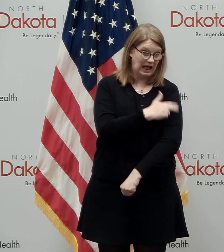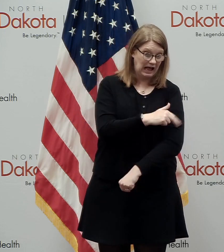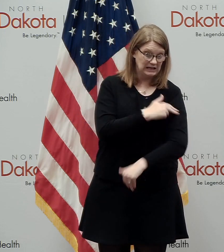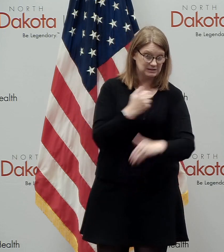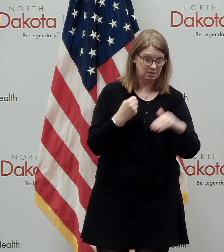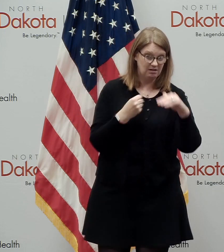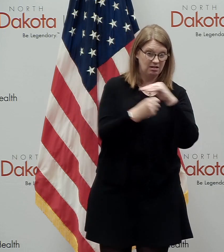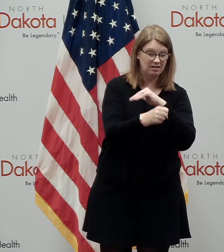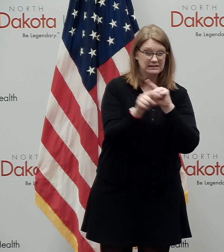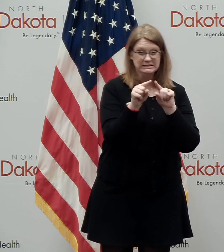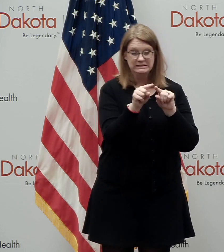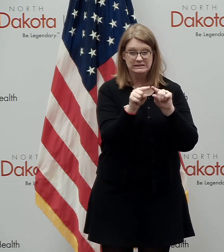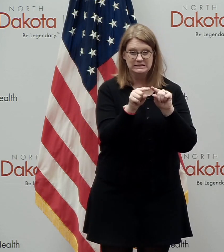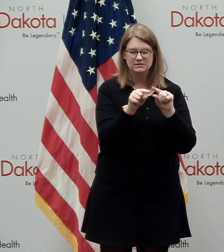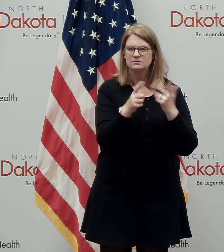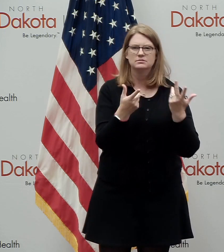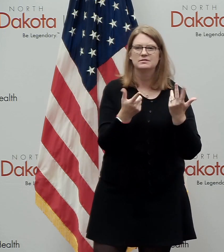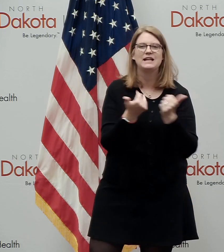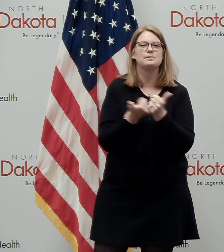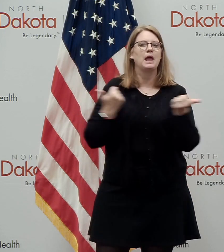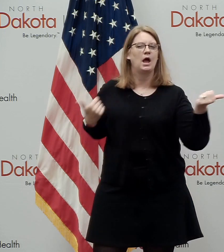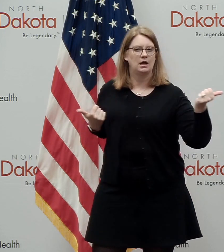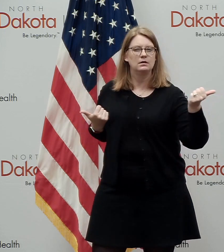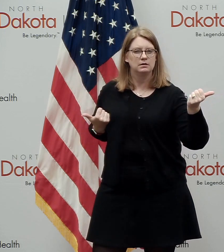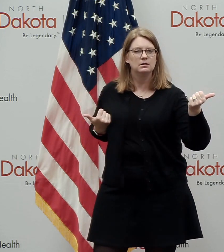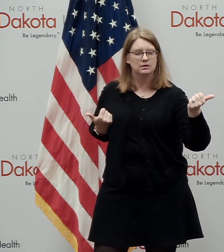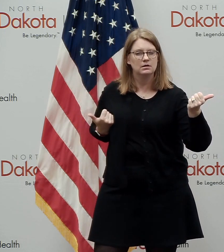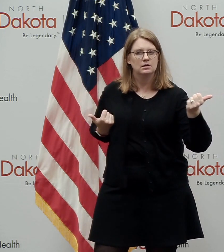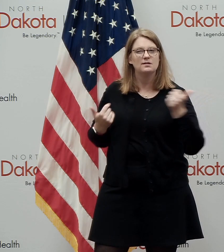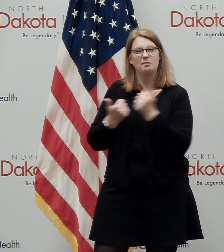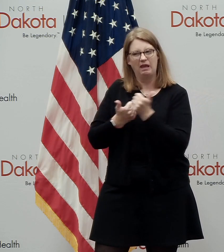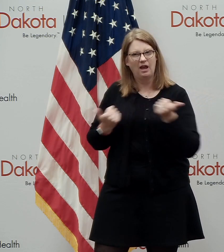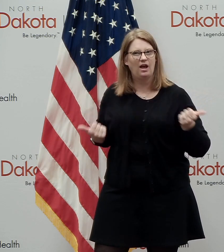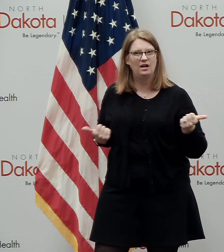because hospitalizations and deaths are after you've already got